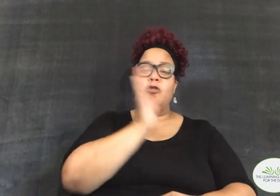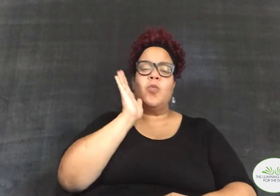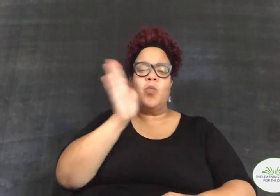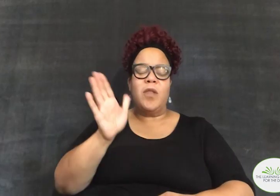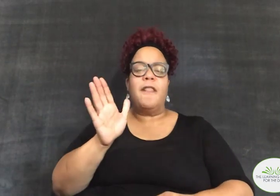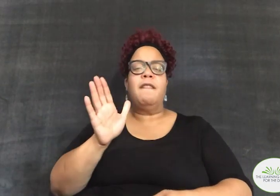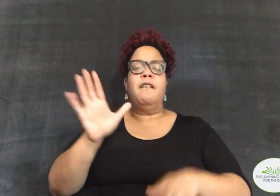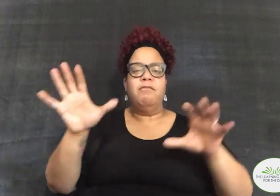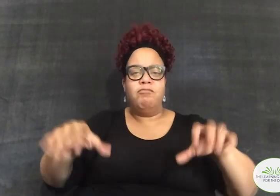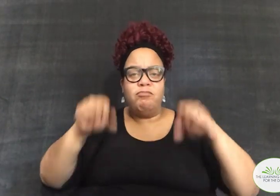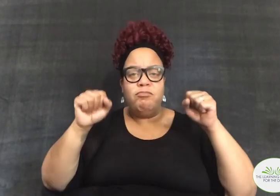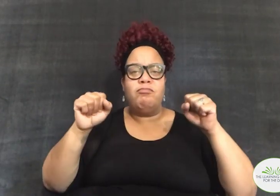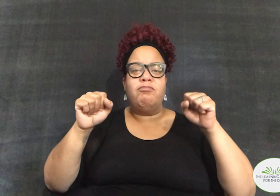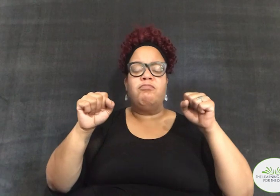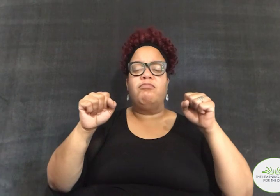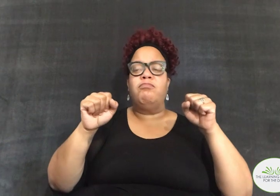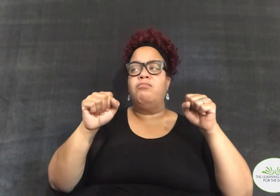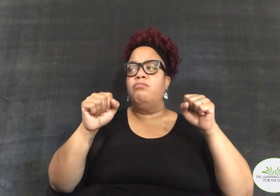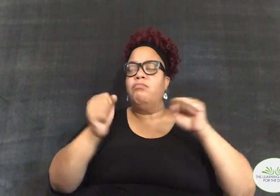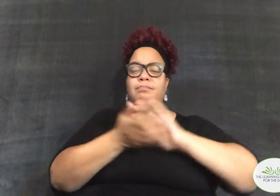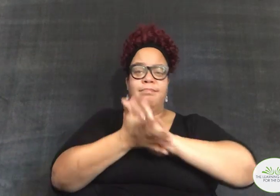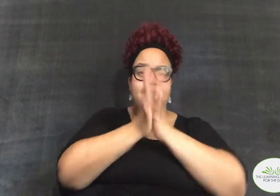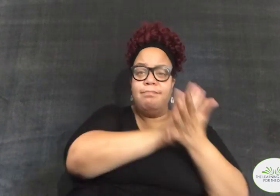restorative justice process.